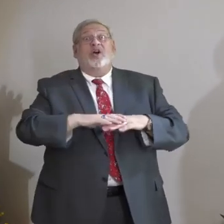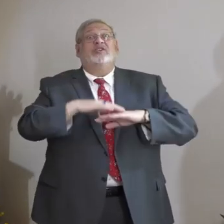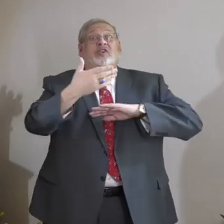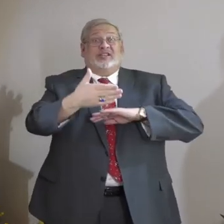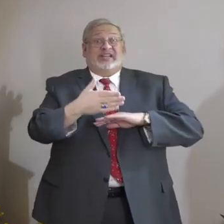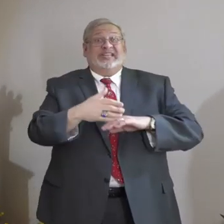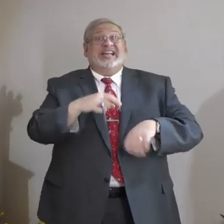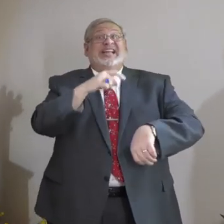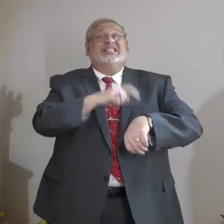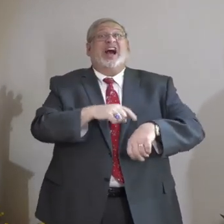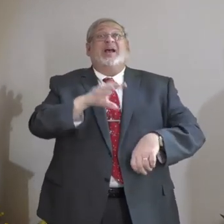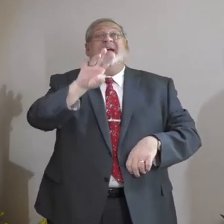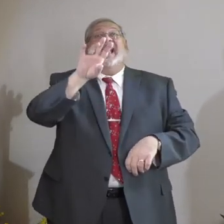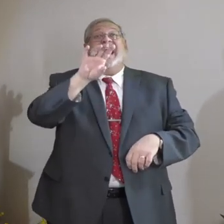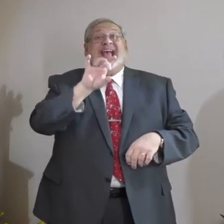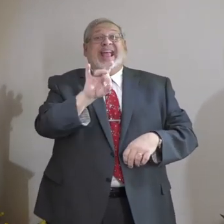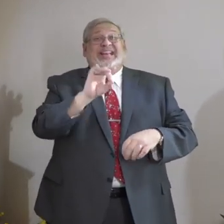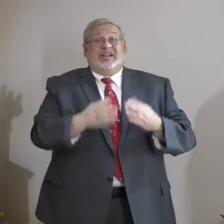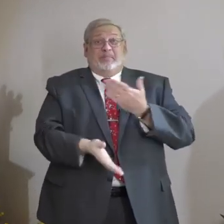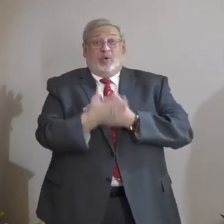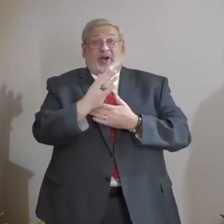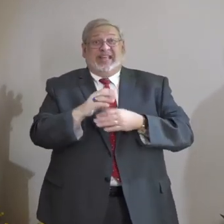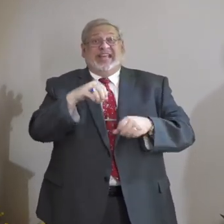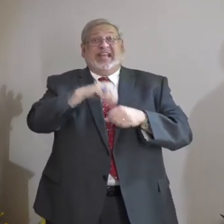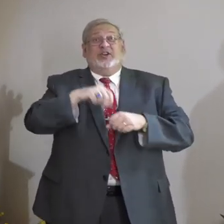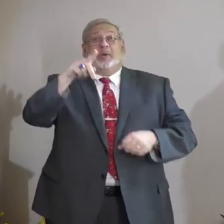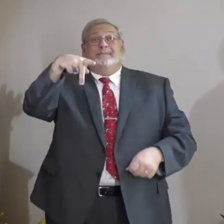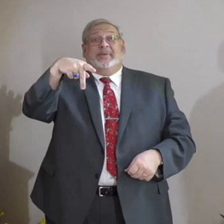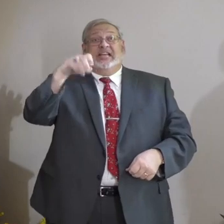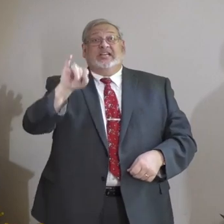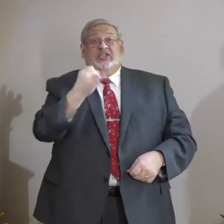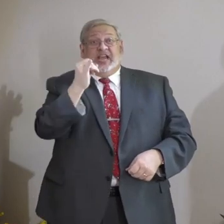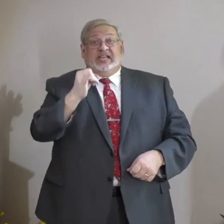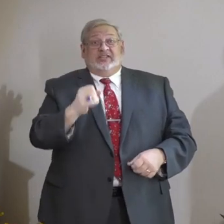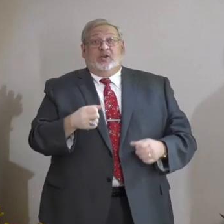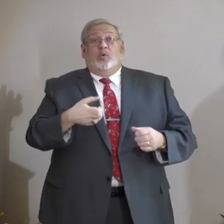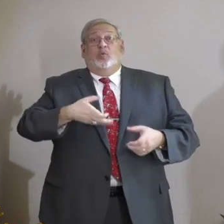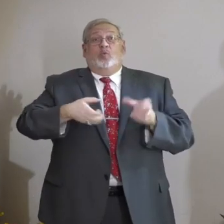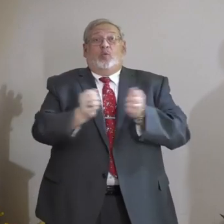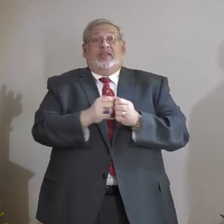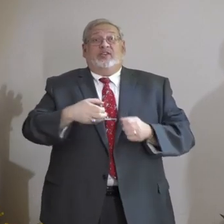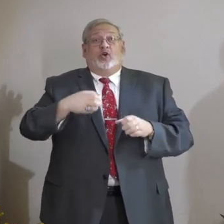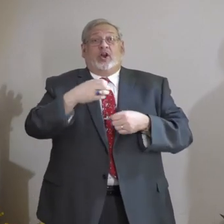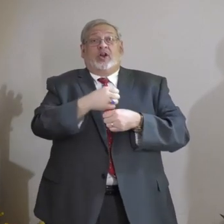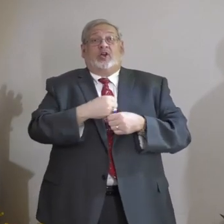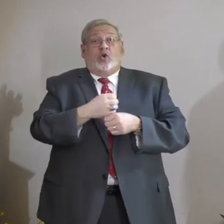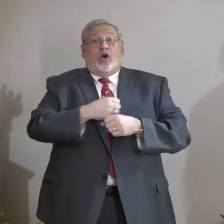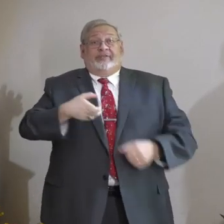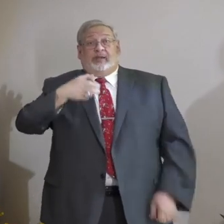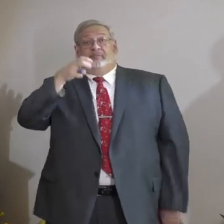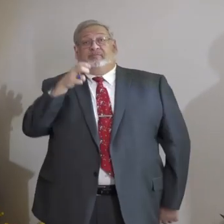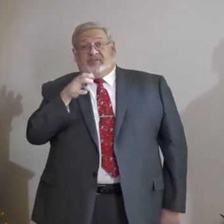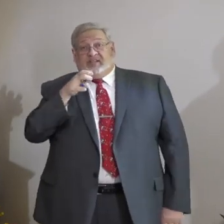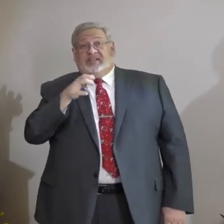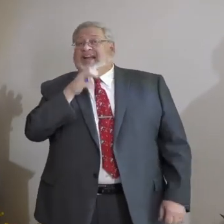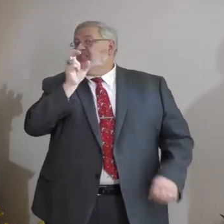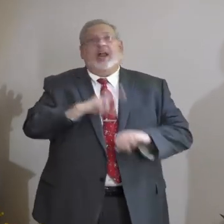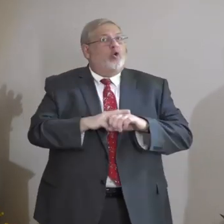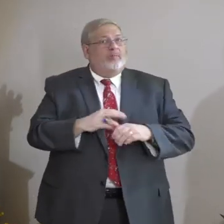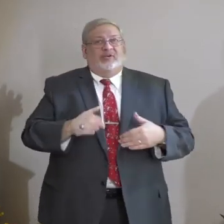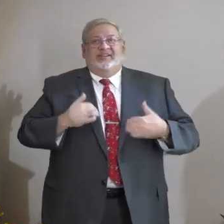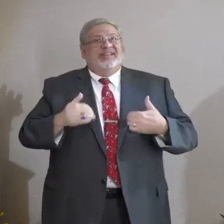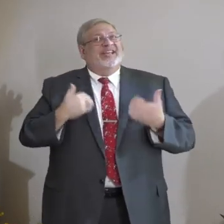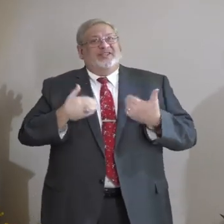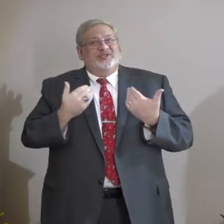thing on at 8 o'clock in the morning wearing your pajamas and your sweater with your coffee cup, okay? That is not normal. Enjoy it now, but we